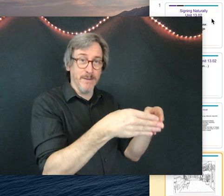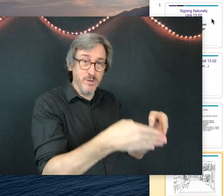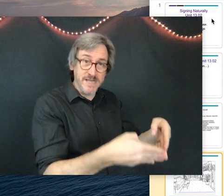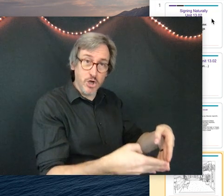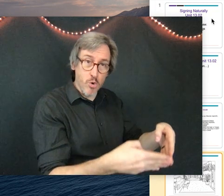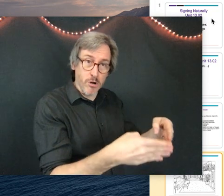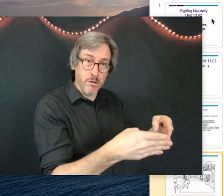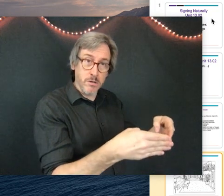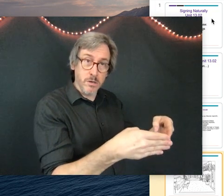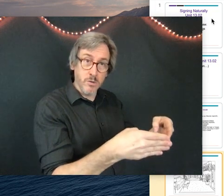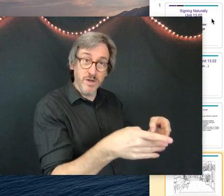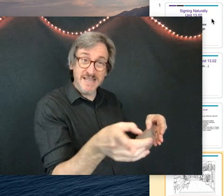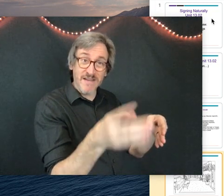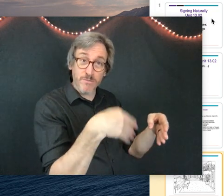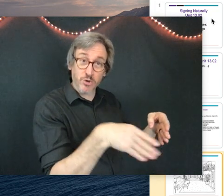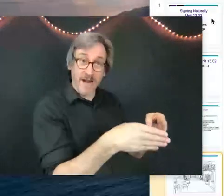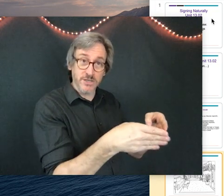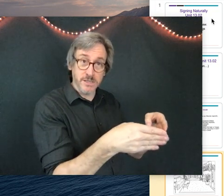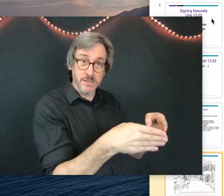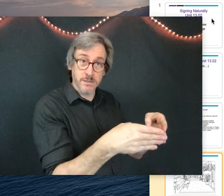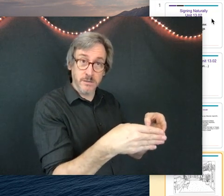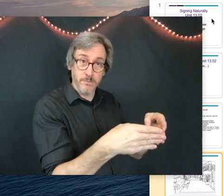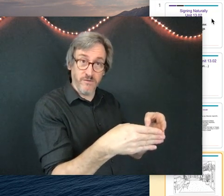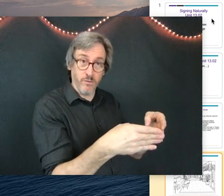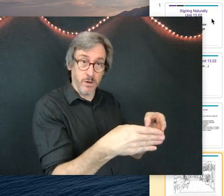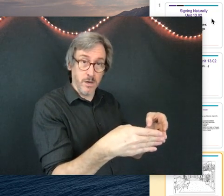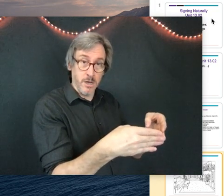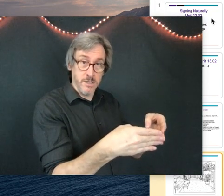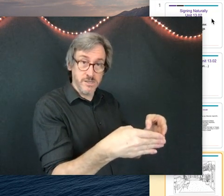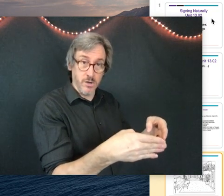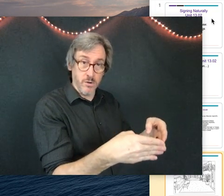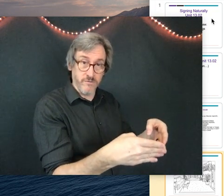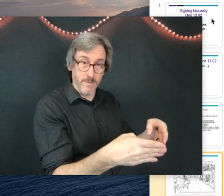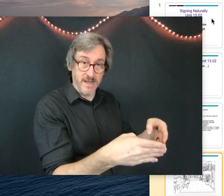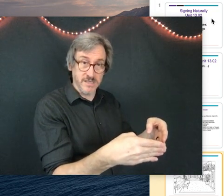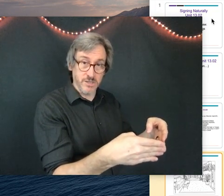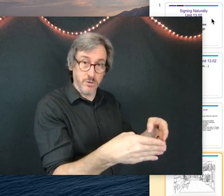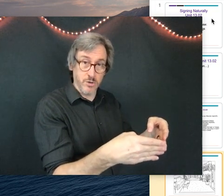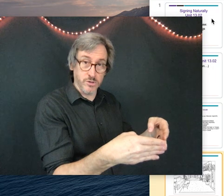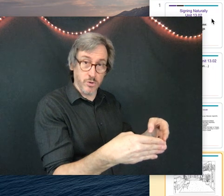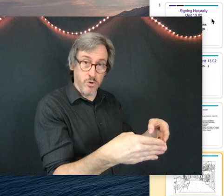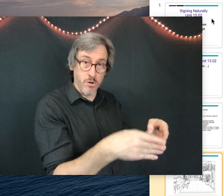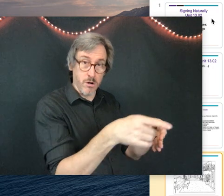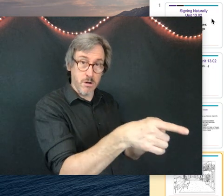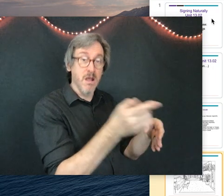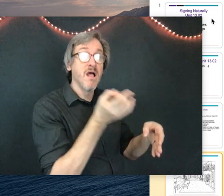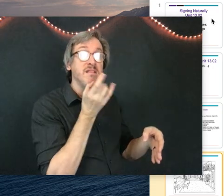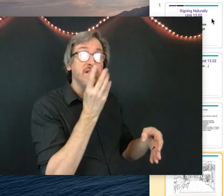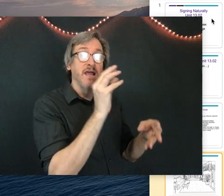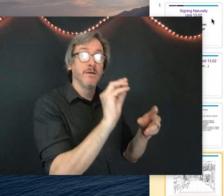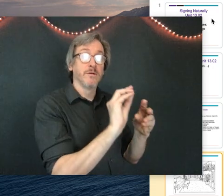And I'm using corner. We did that from directions before. So from ASL2. So corner,